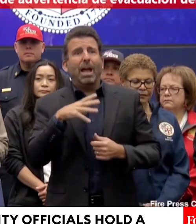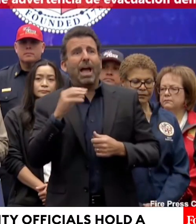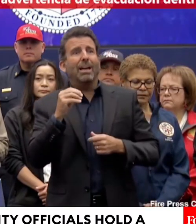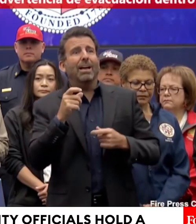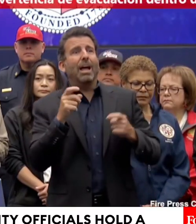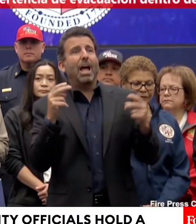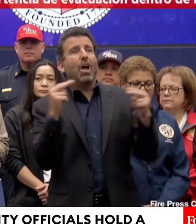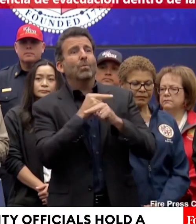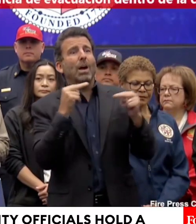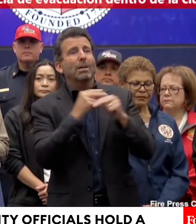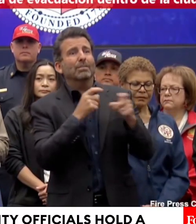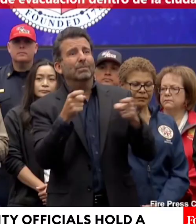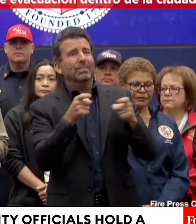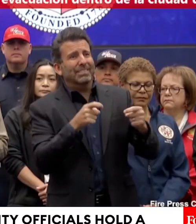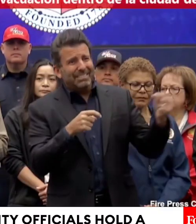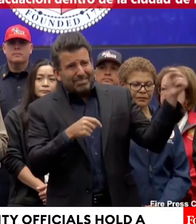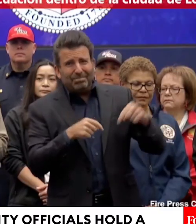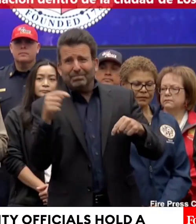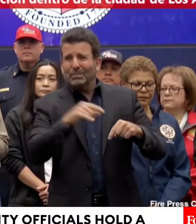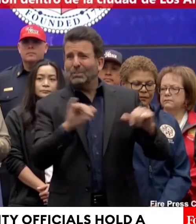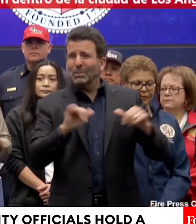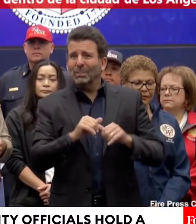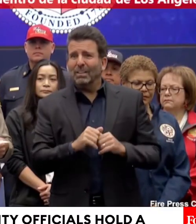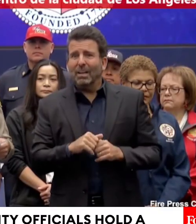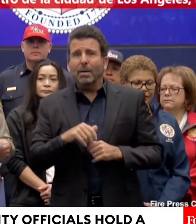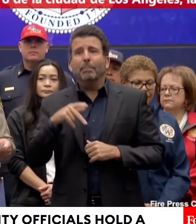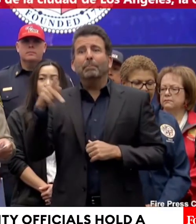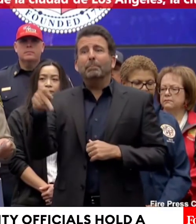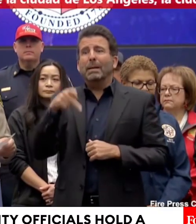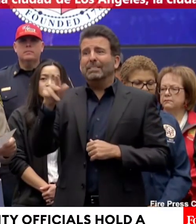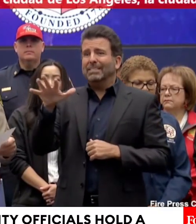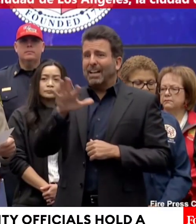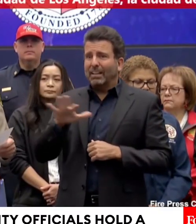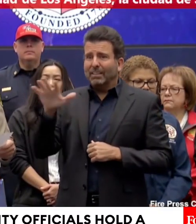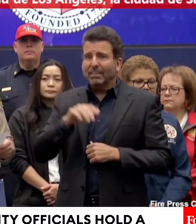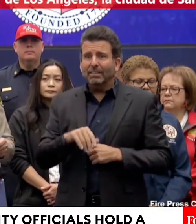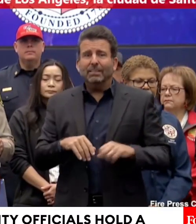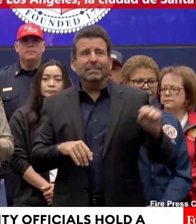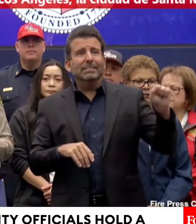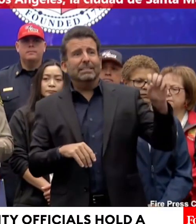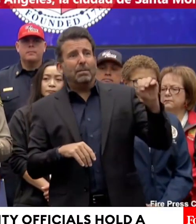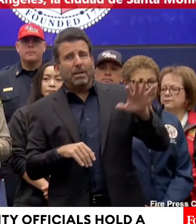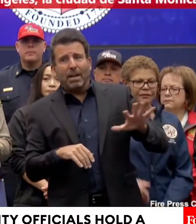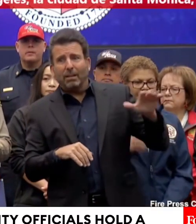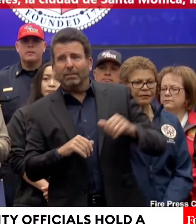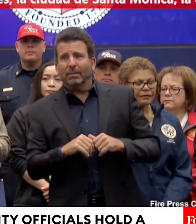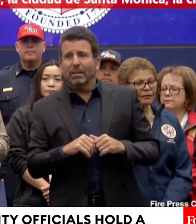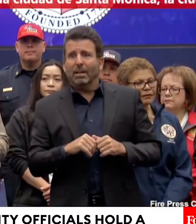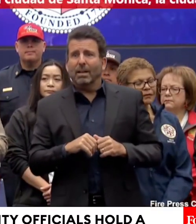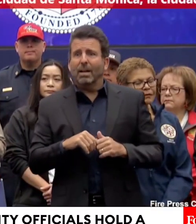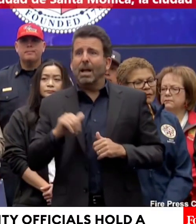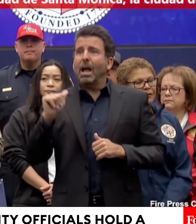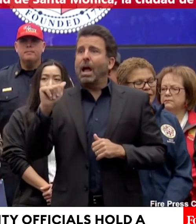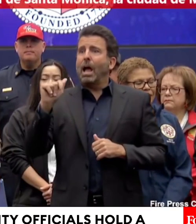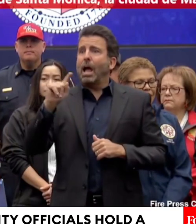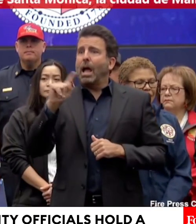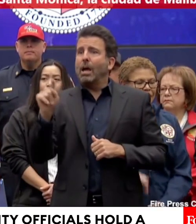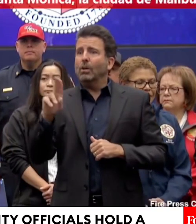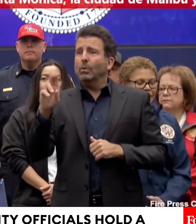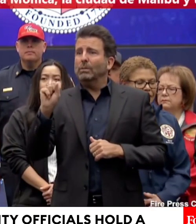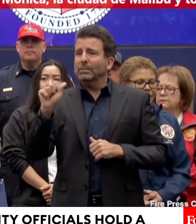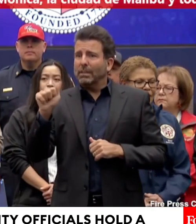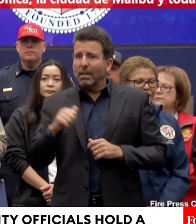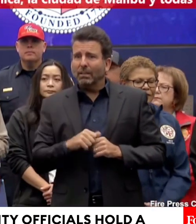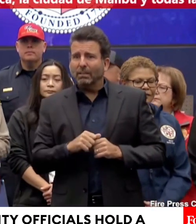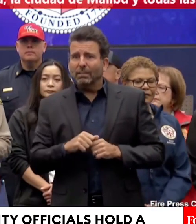Santa Monica, Arcadia, Azusa, and Sierra Madre. Yesterday, I submitted additional